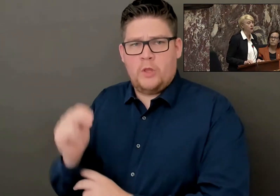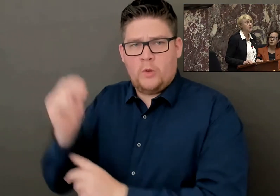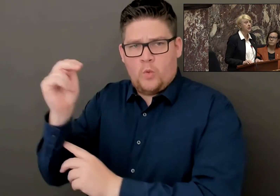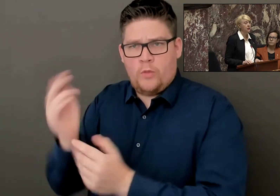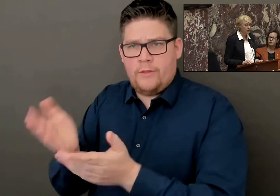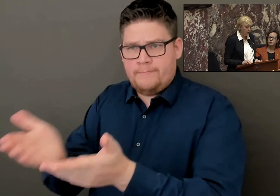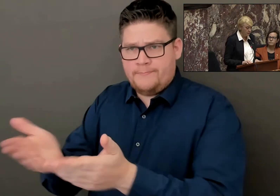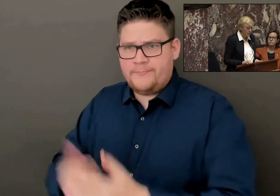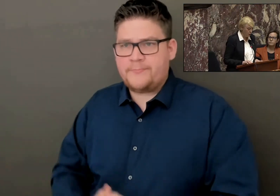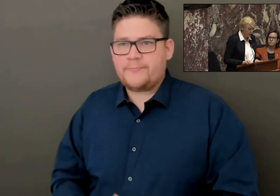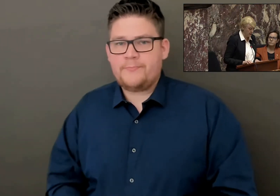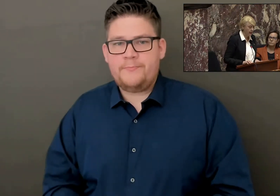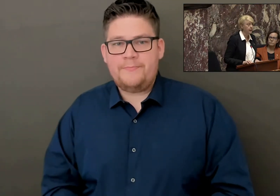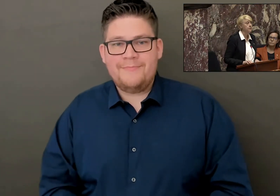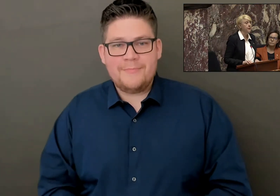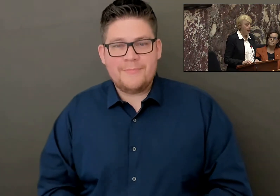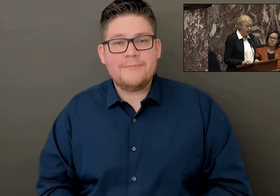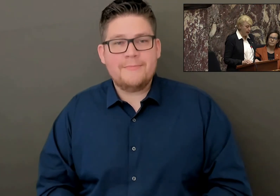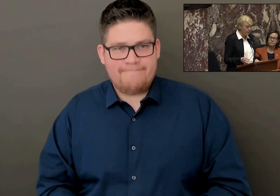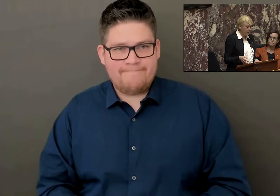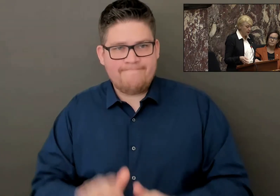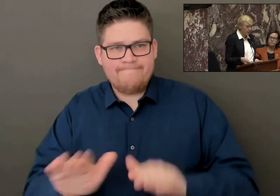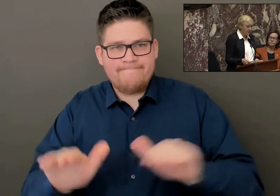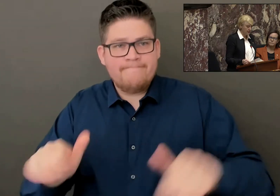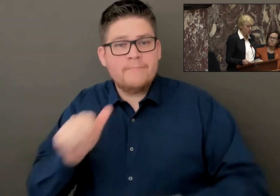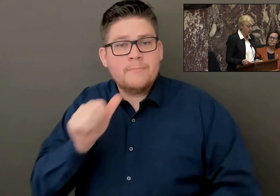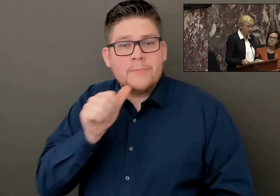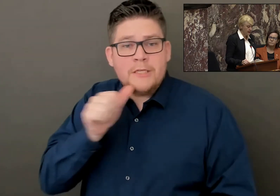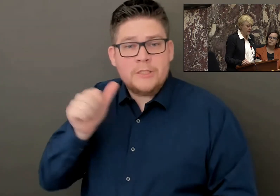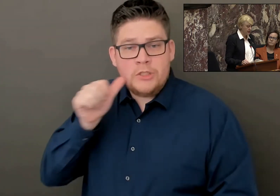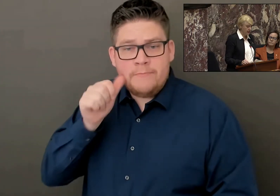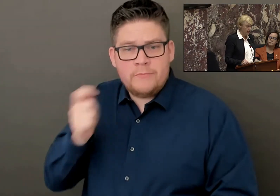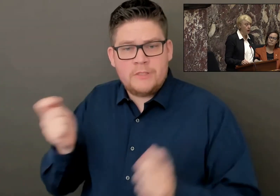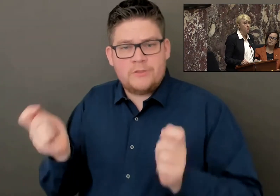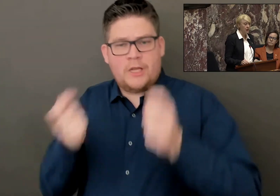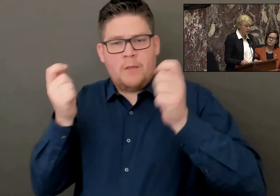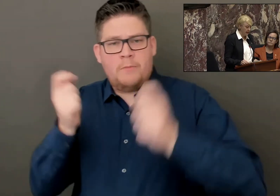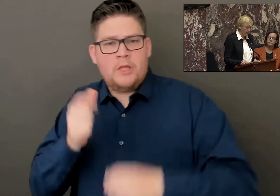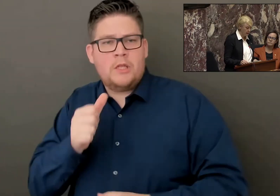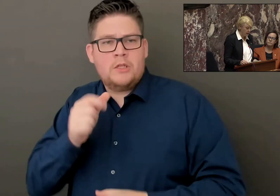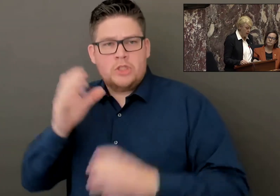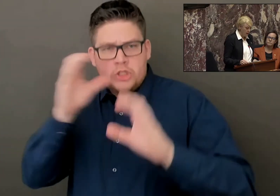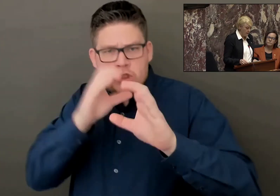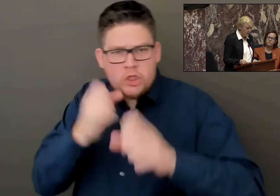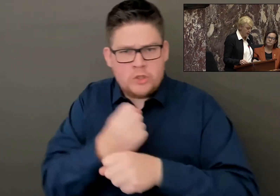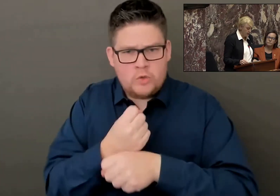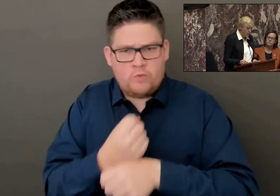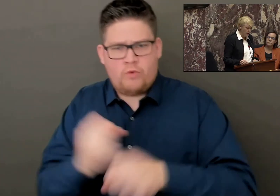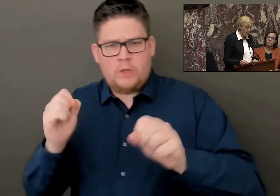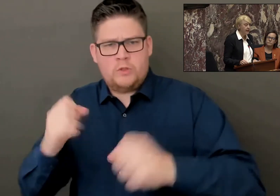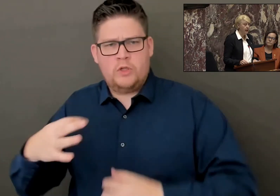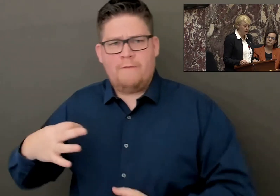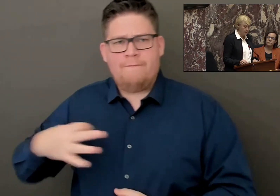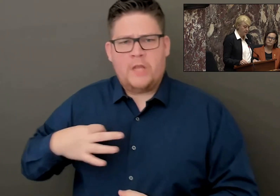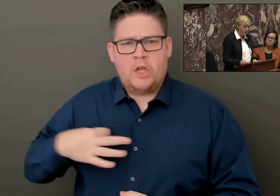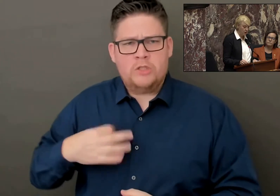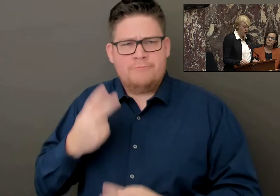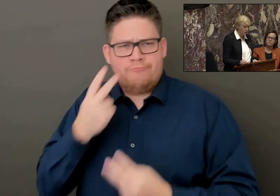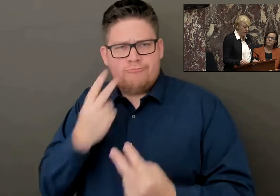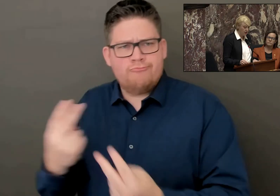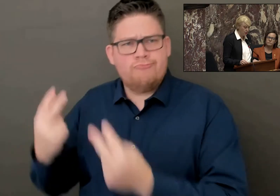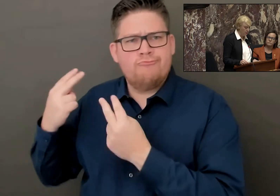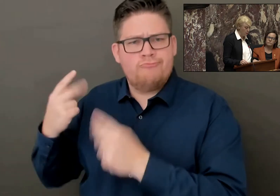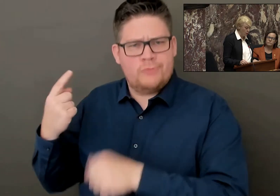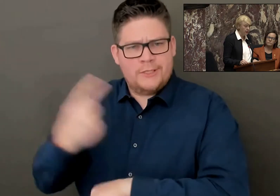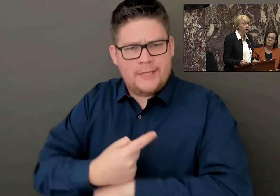Rescue Volunteer Memorial Day. Every year since 2017, on March 2nd, the ceremony is held at the Search